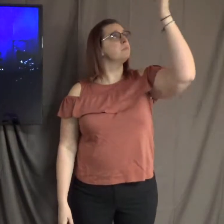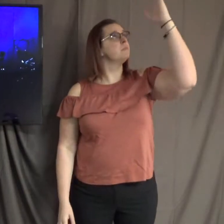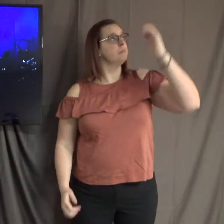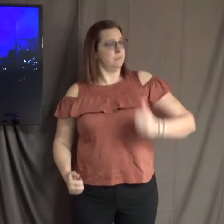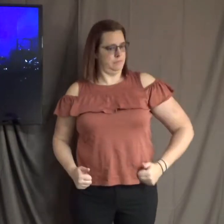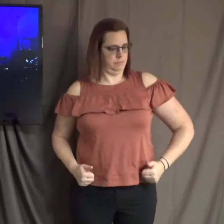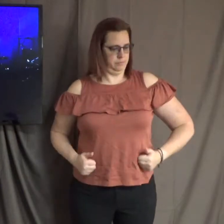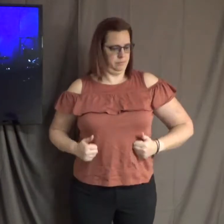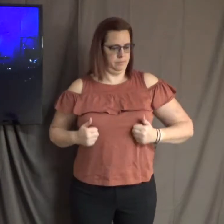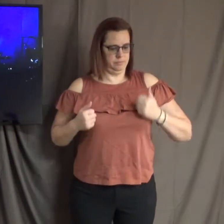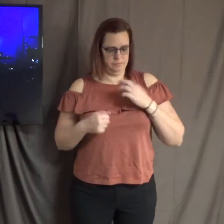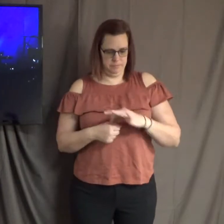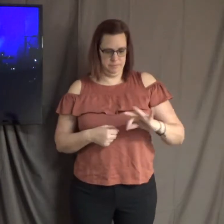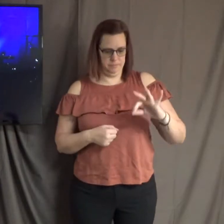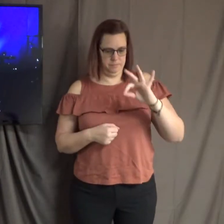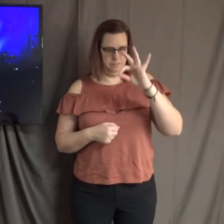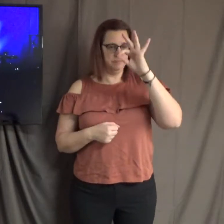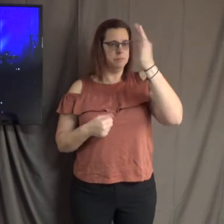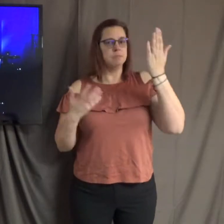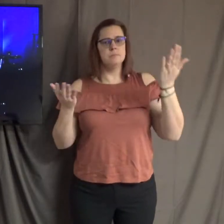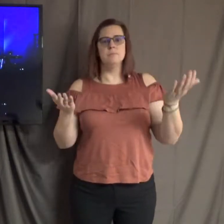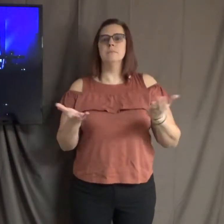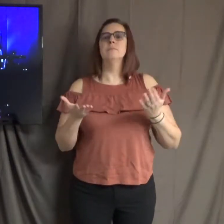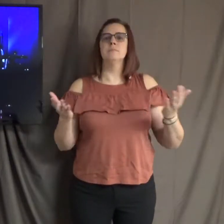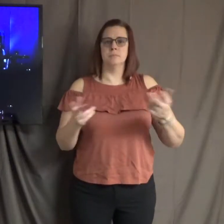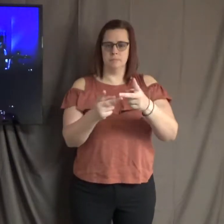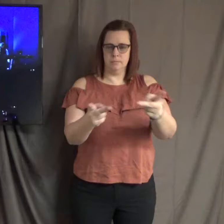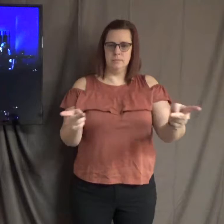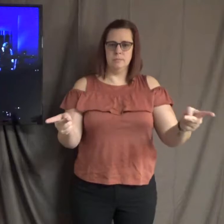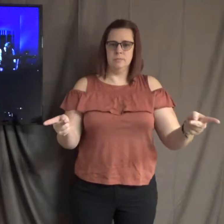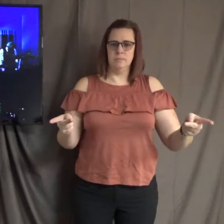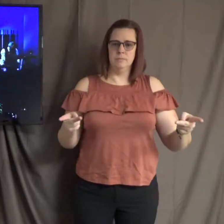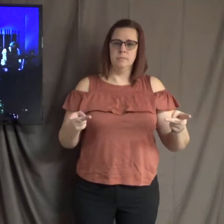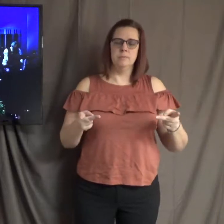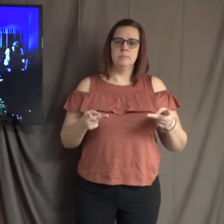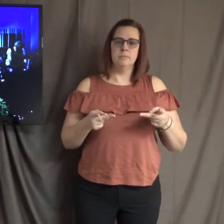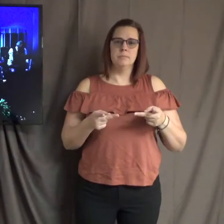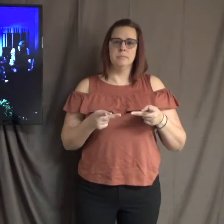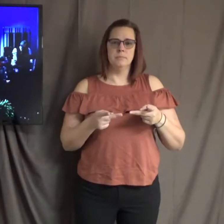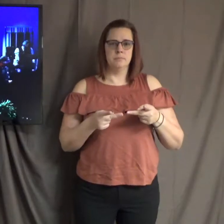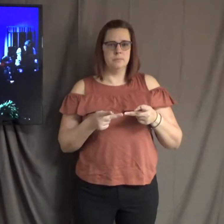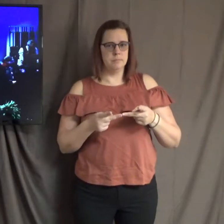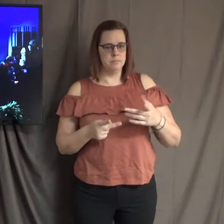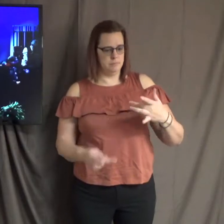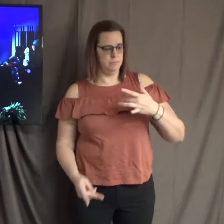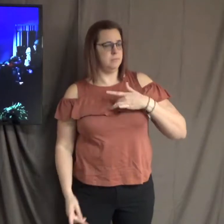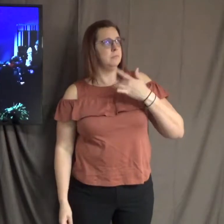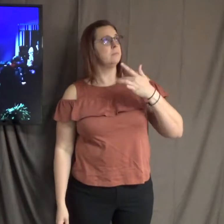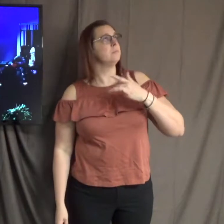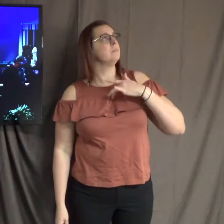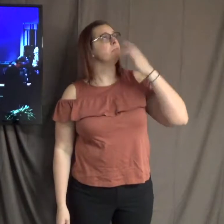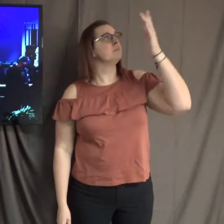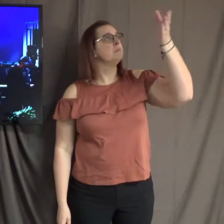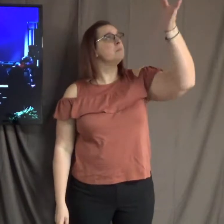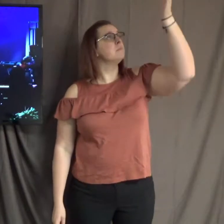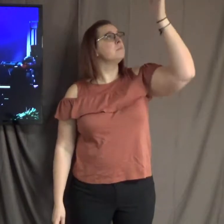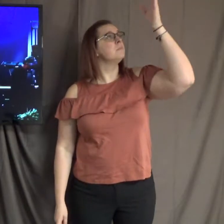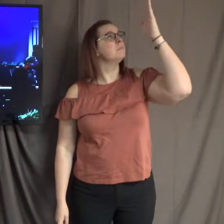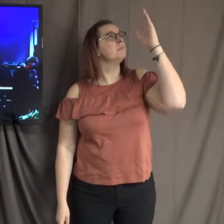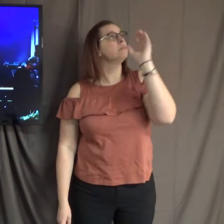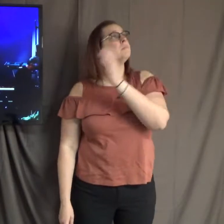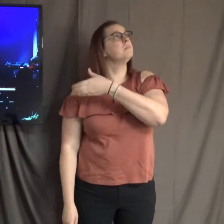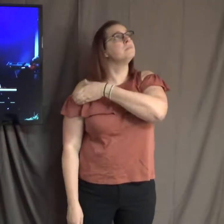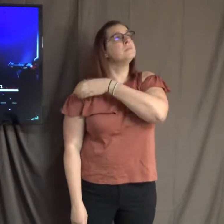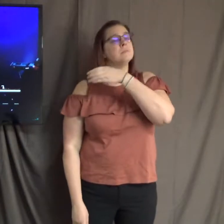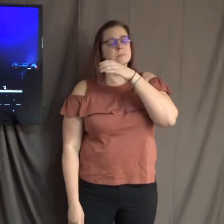Surely the presence of God is in this place. I can feel